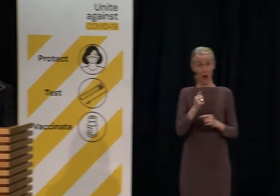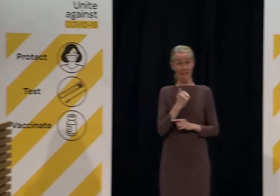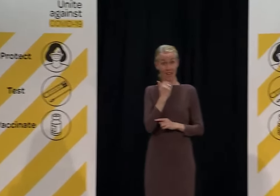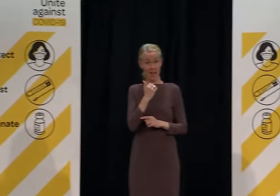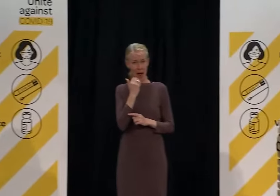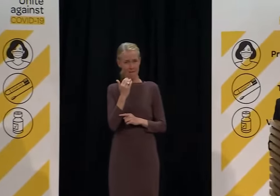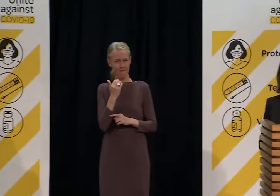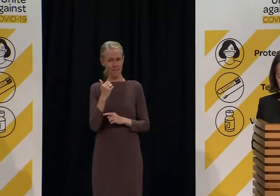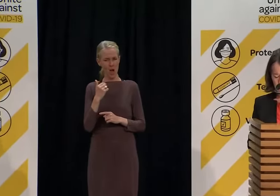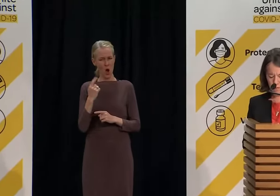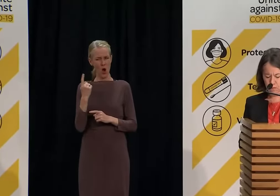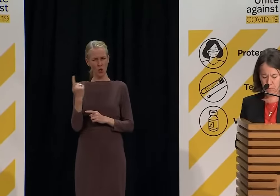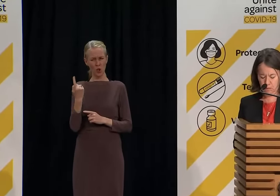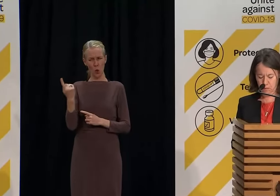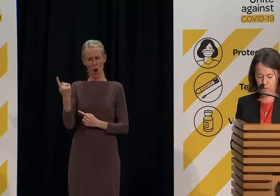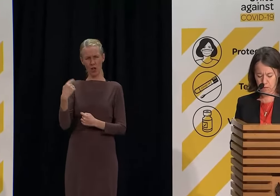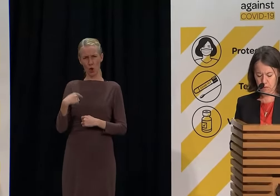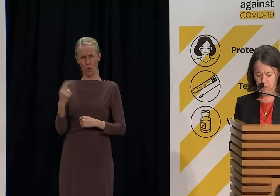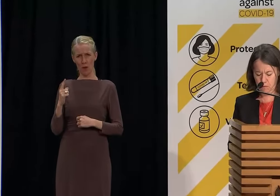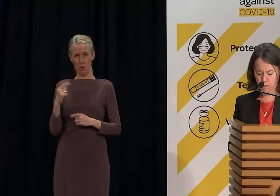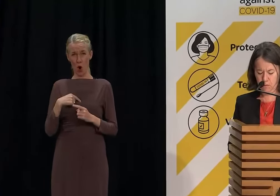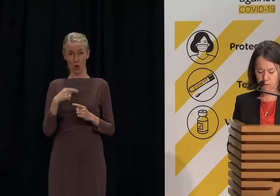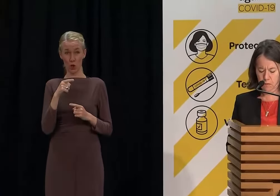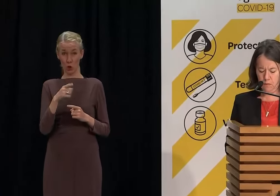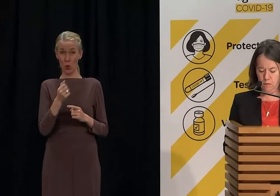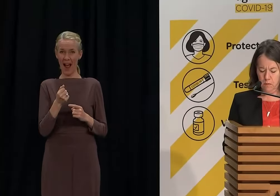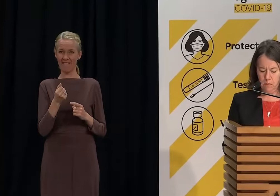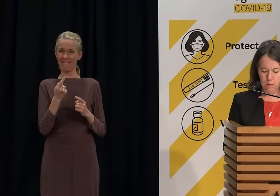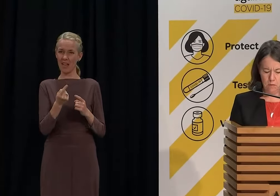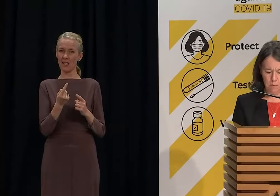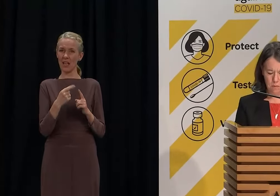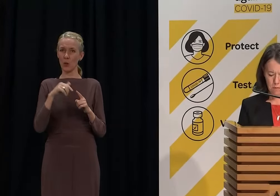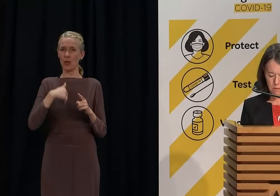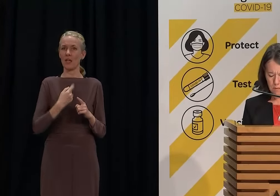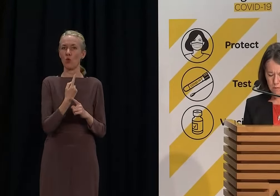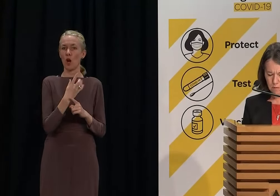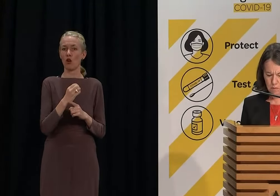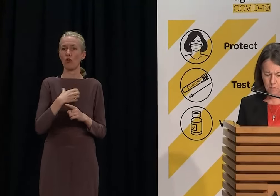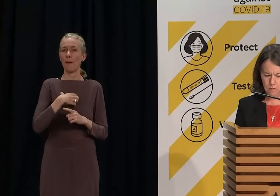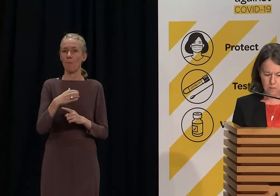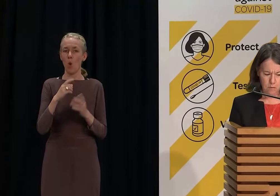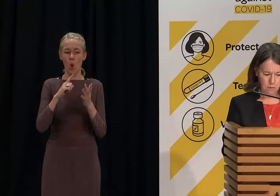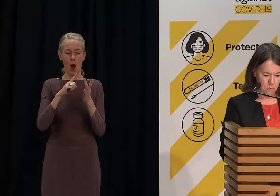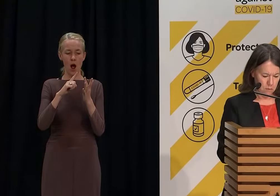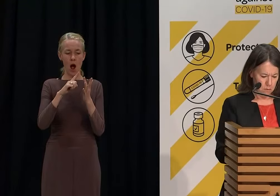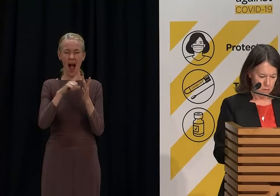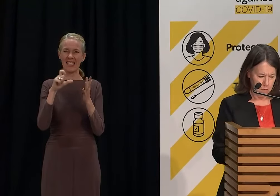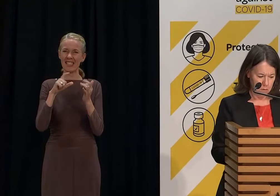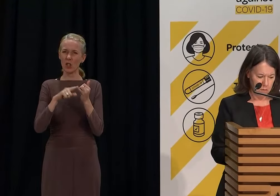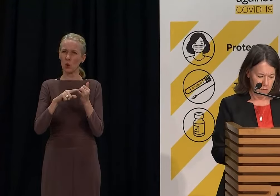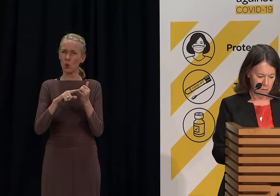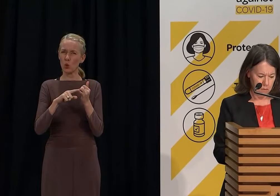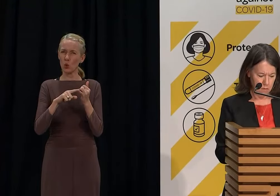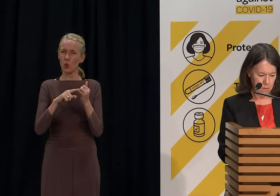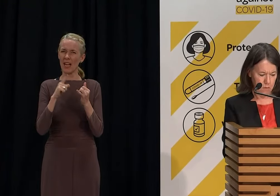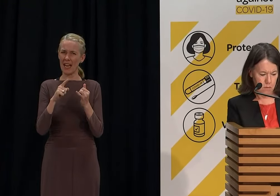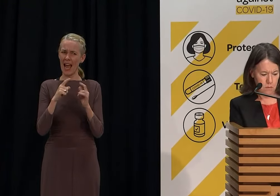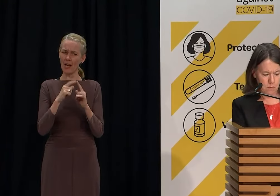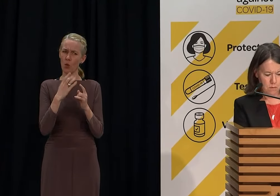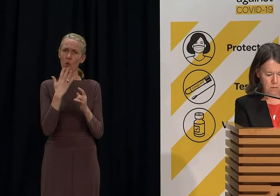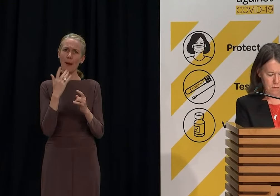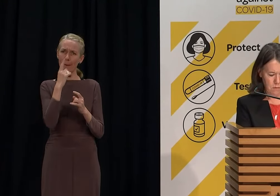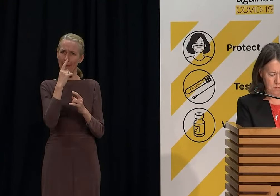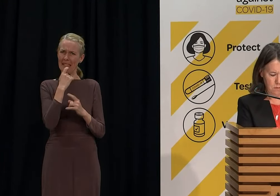does the Ministry of Health know exactly how many doses of the vaccine have been discarded or unused for whatever reason, following Chris